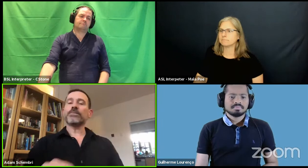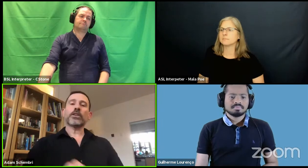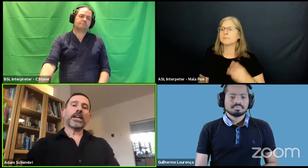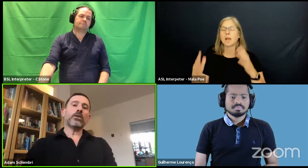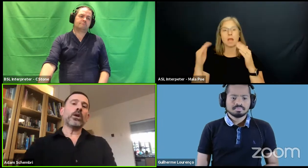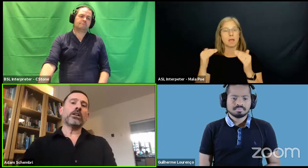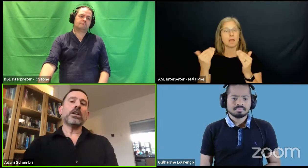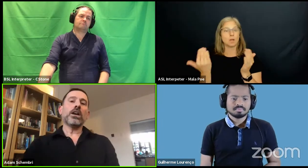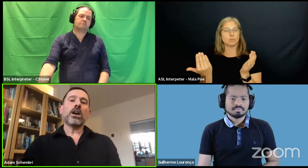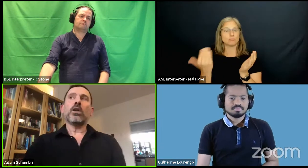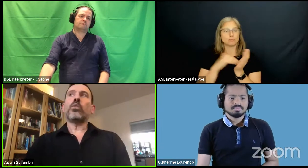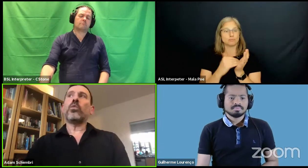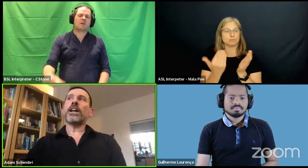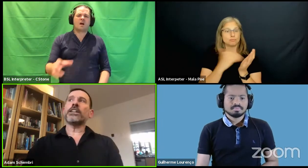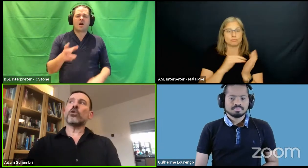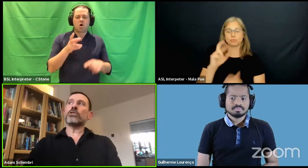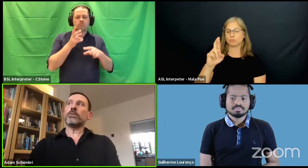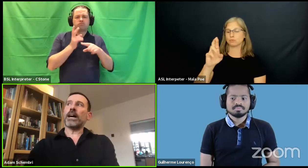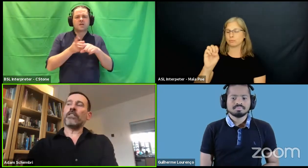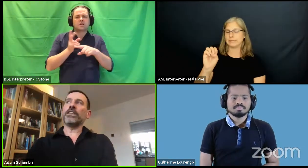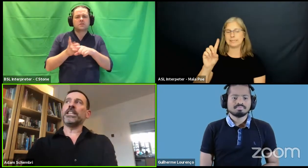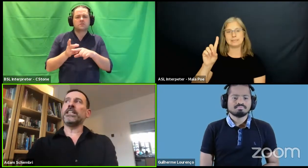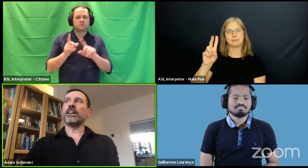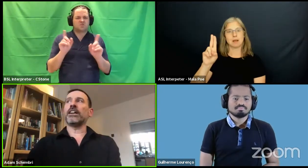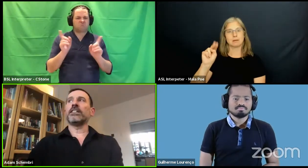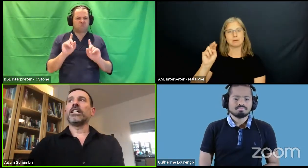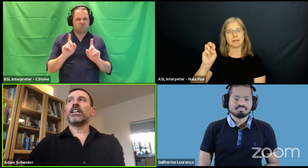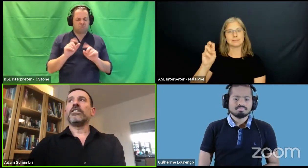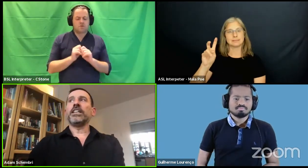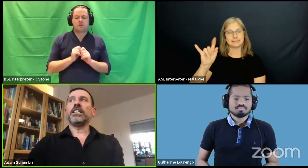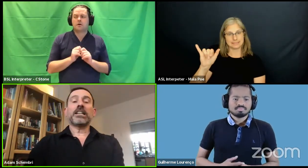redundancy? Okay, well, when I talked about the